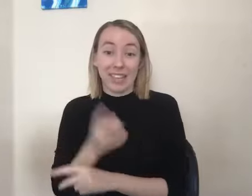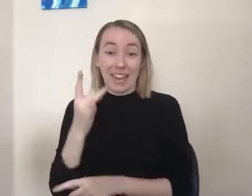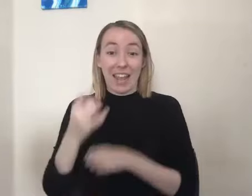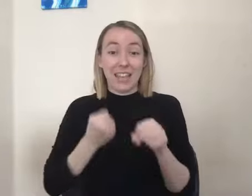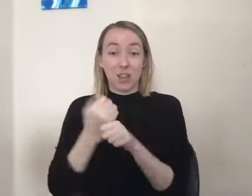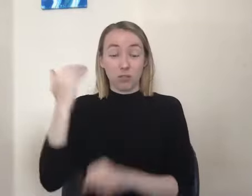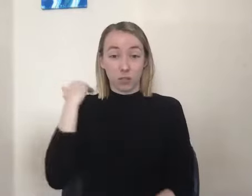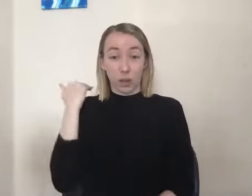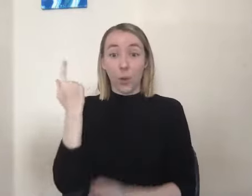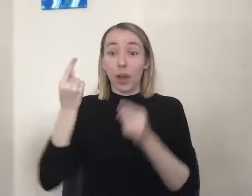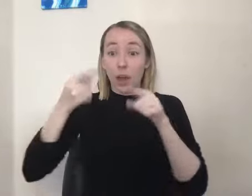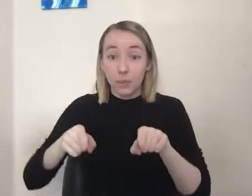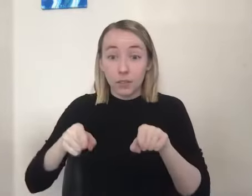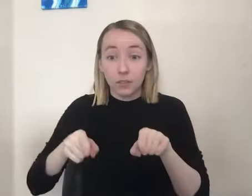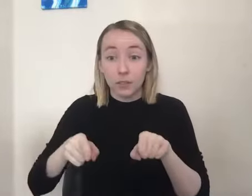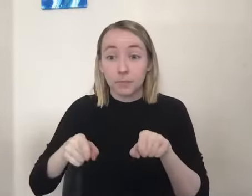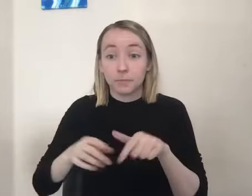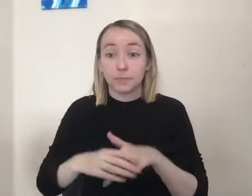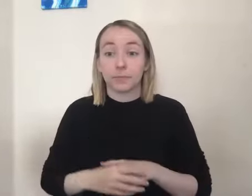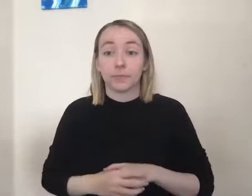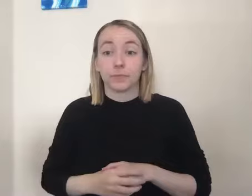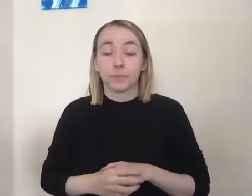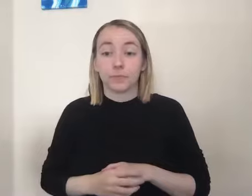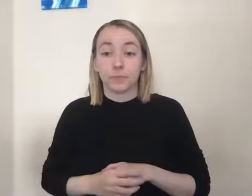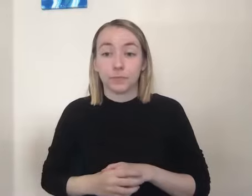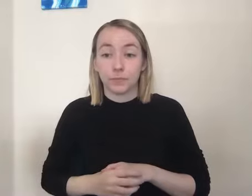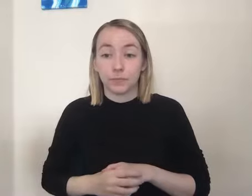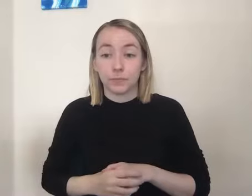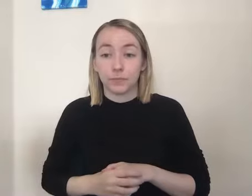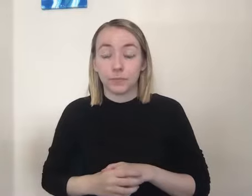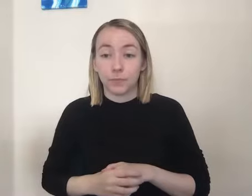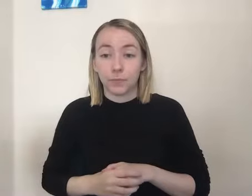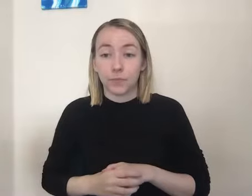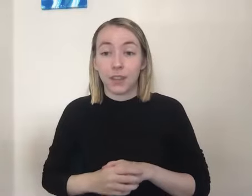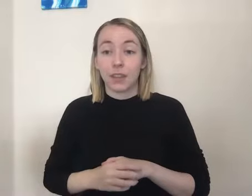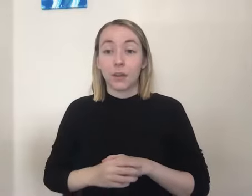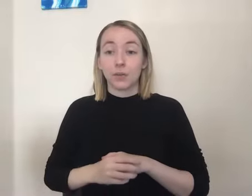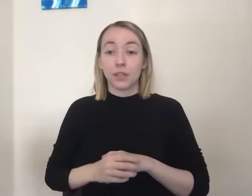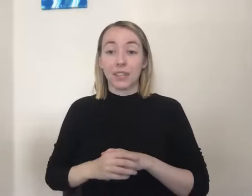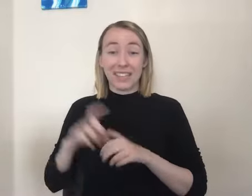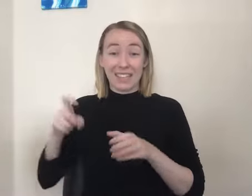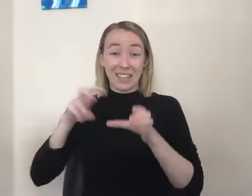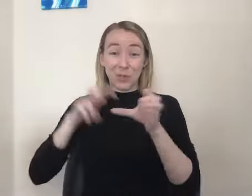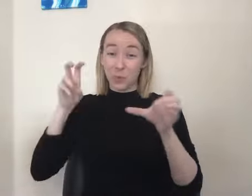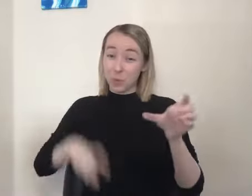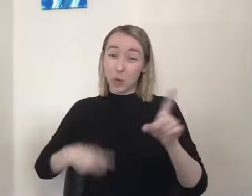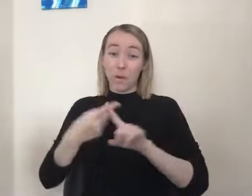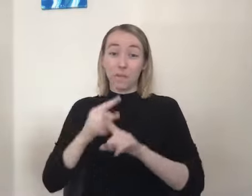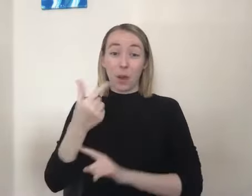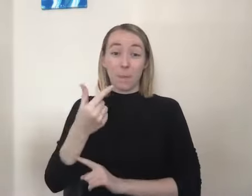take it personally. So his drinking got worse and worse, and 8 years ago, he done something really, really silly. He got